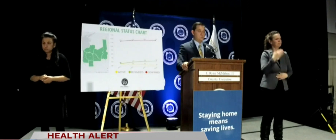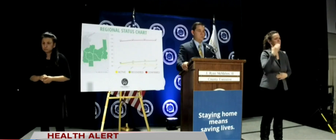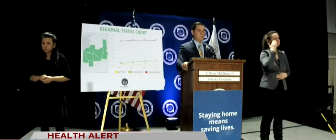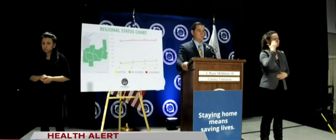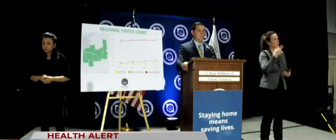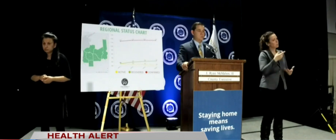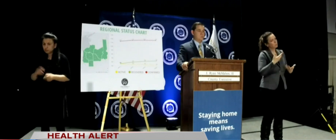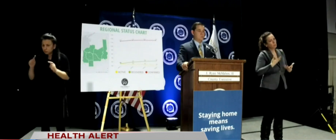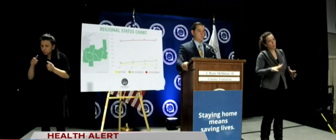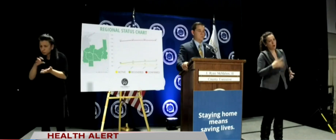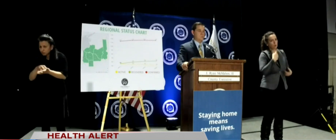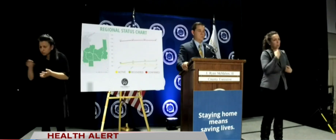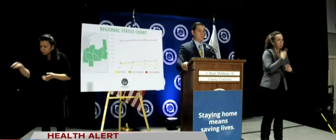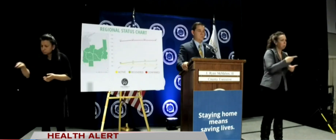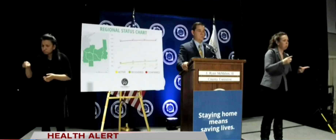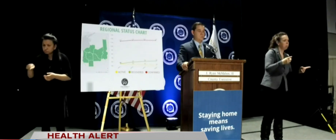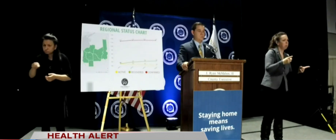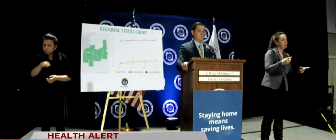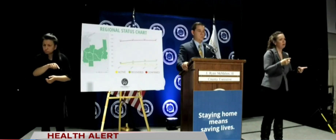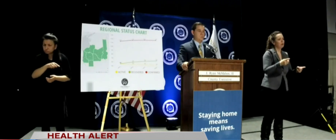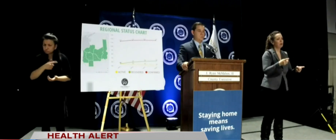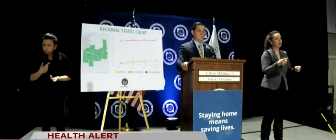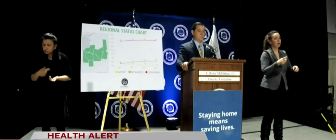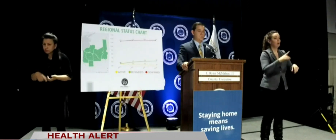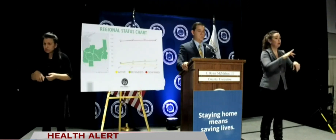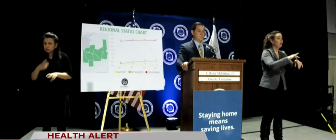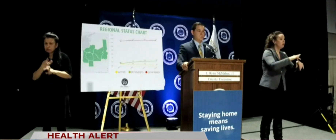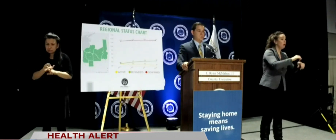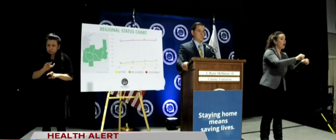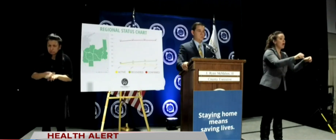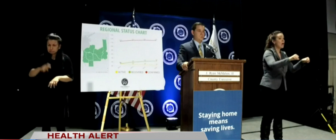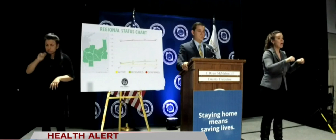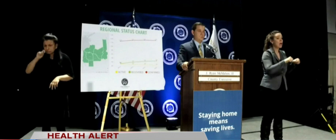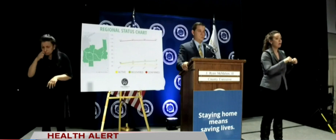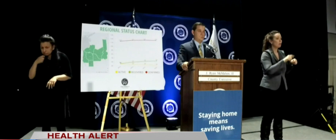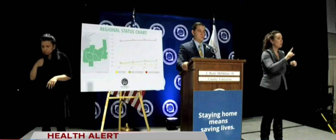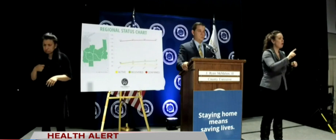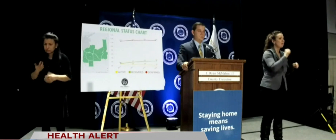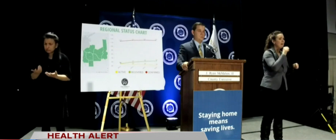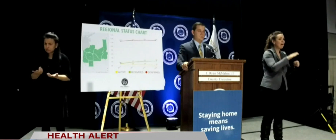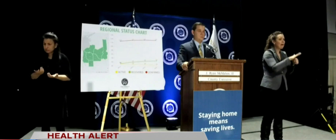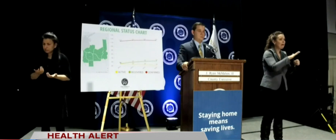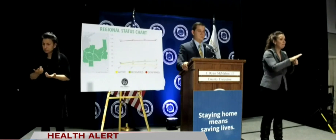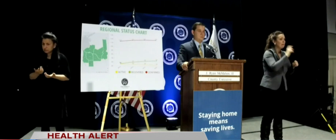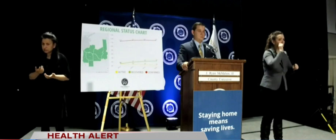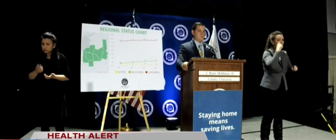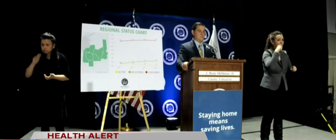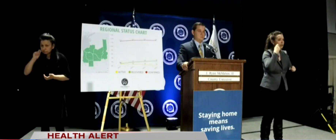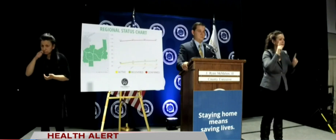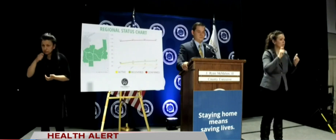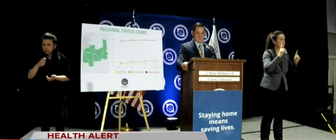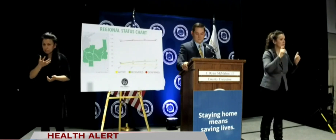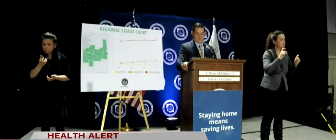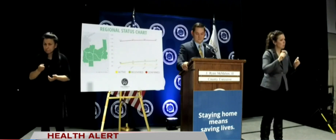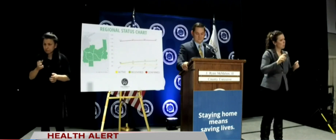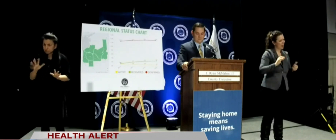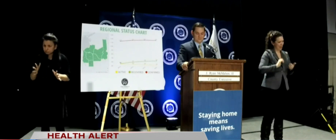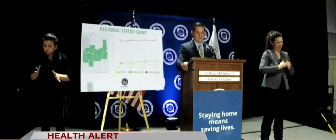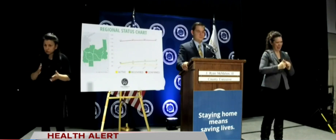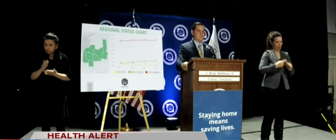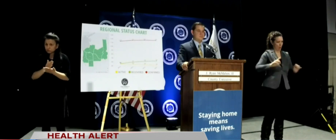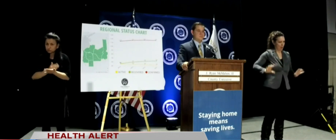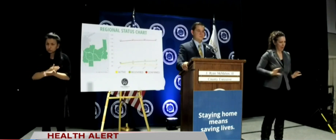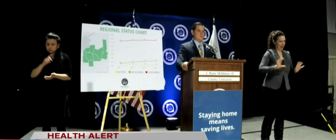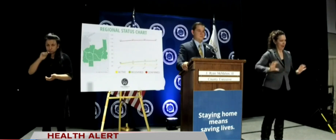strict restrictions on who can get tested. How are you able to do proactive testing when other places can't even test sick